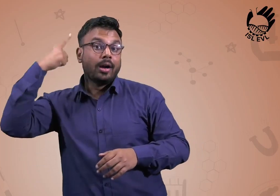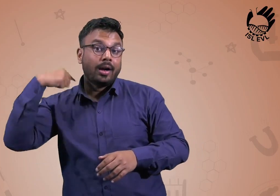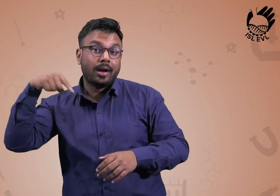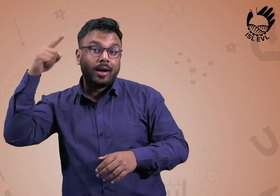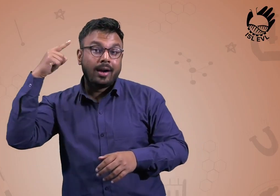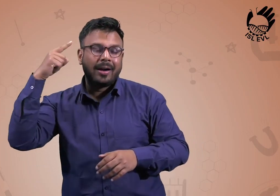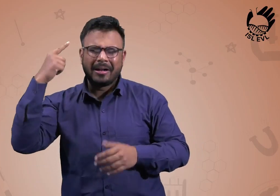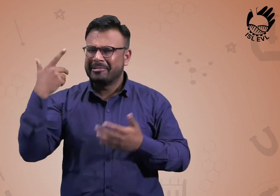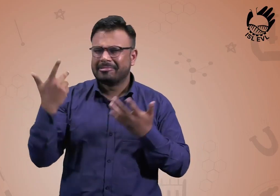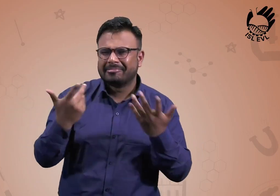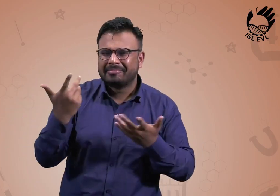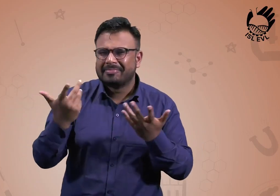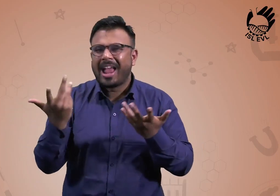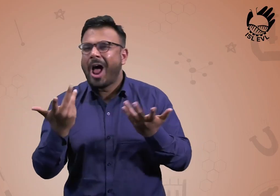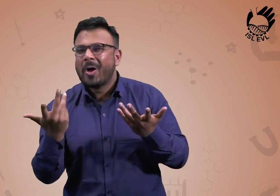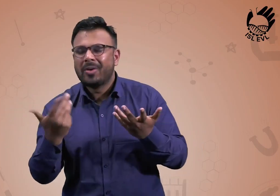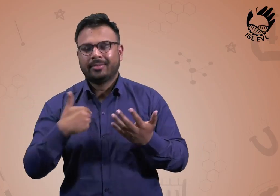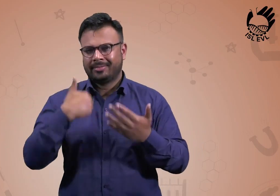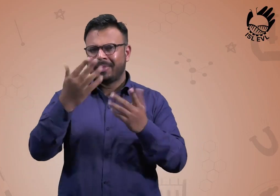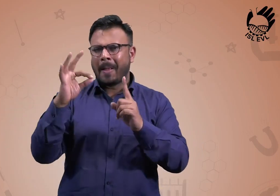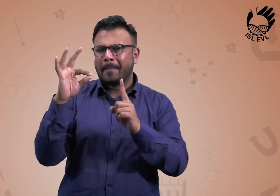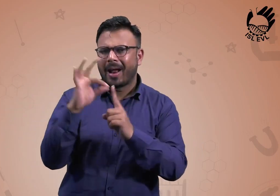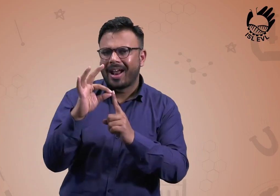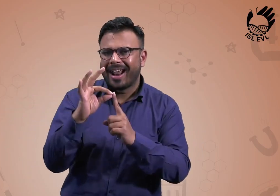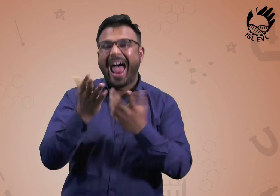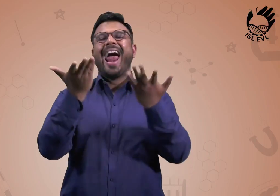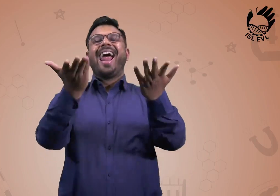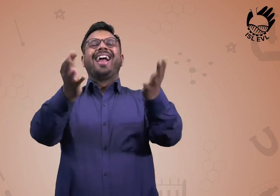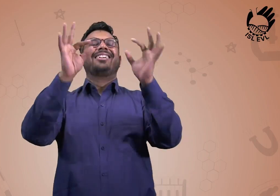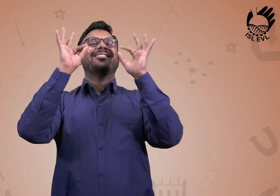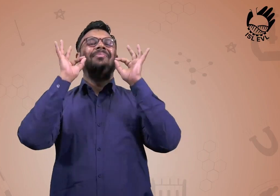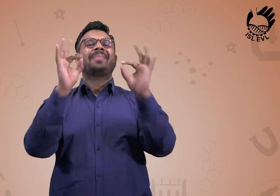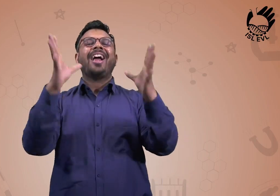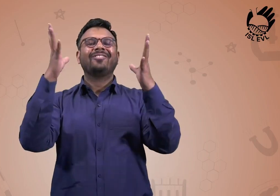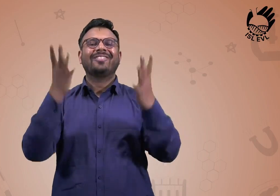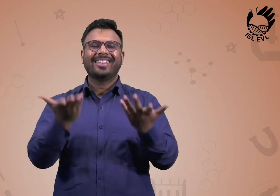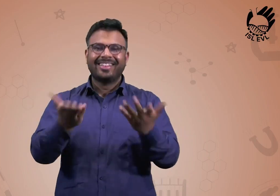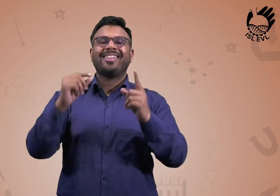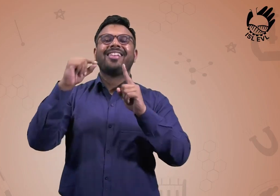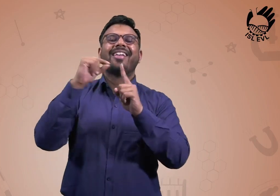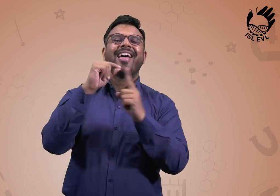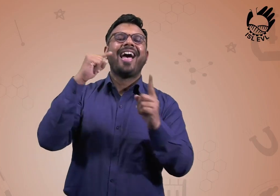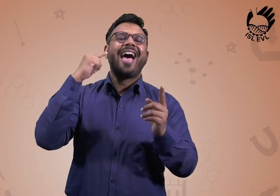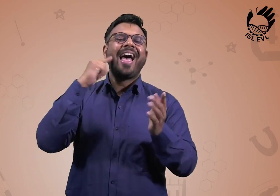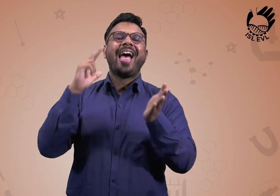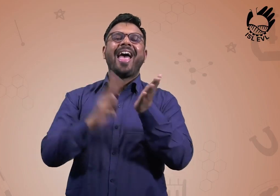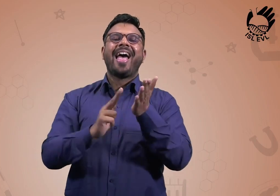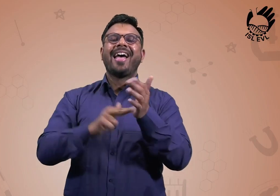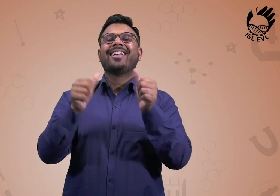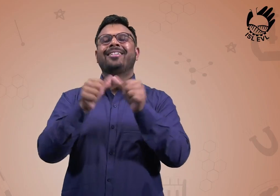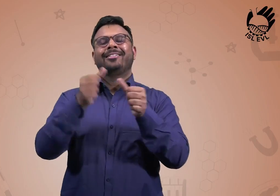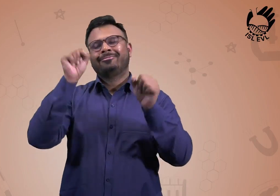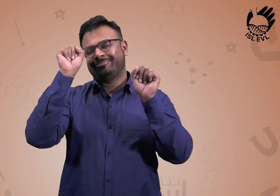question, what is the outer part of the ear called? Starts with P, come on.